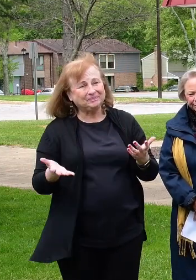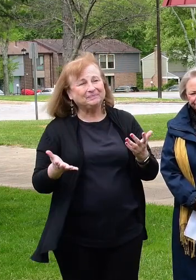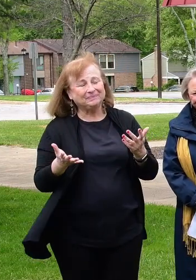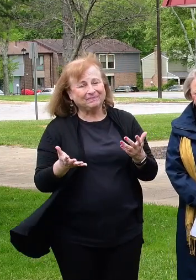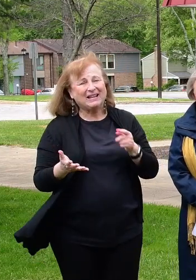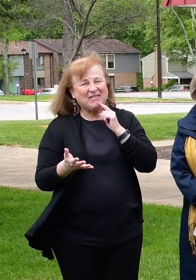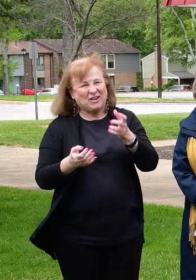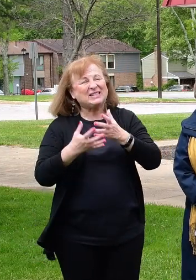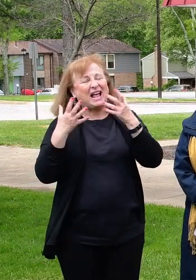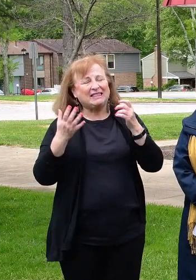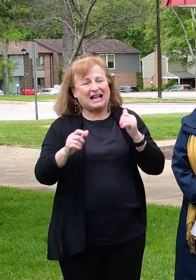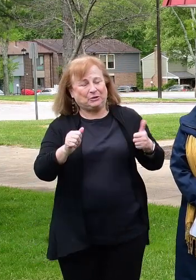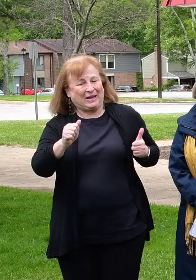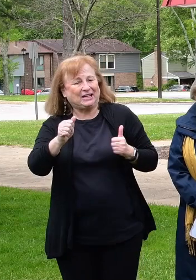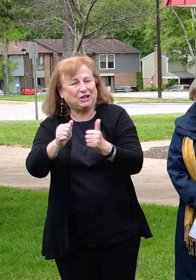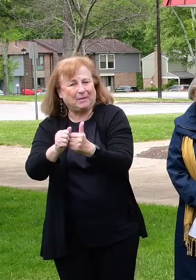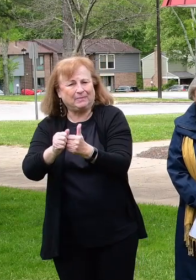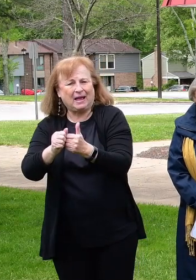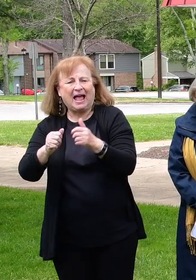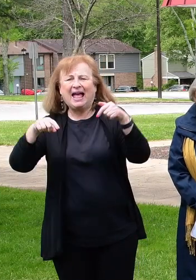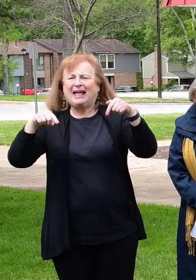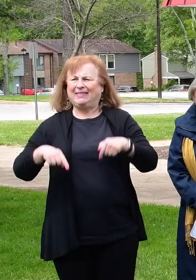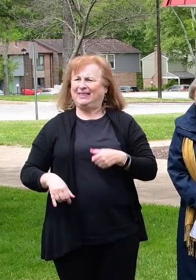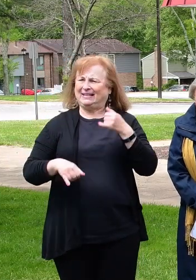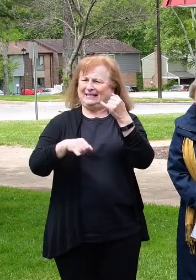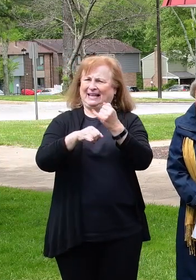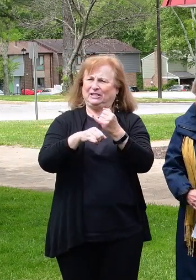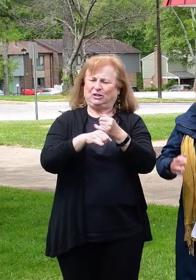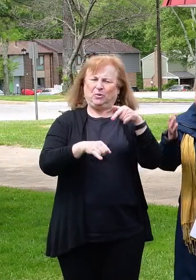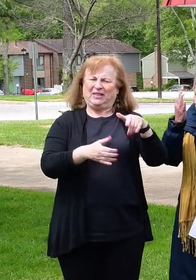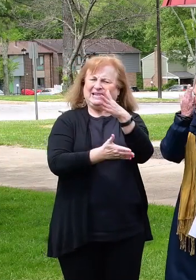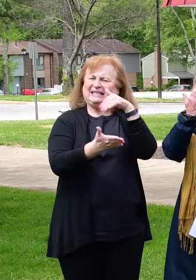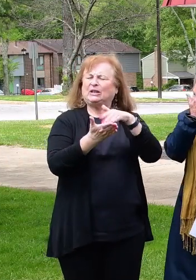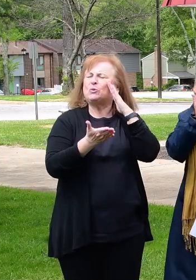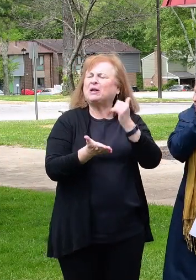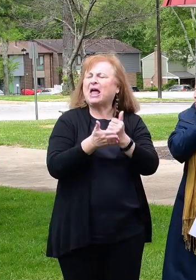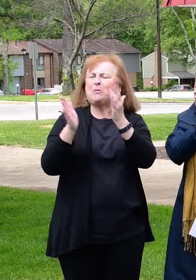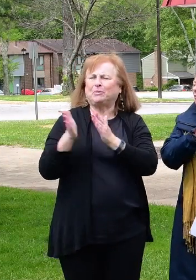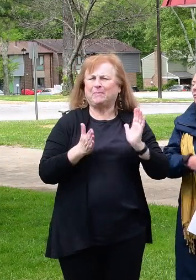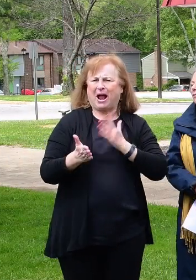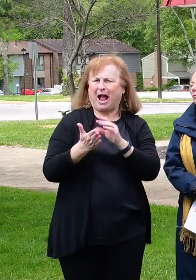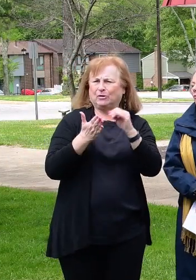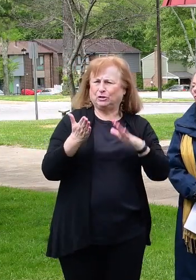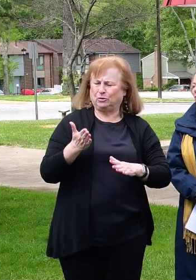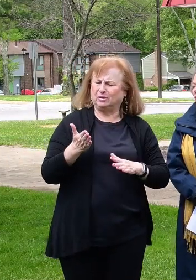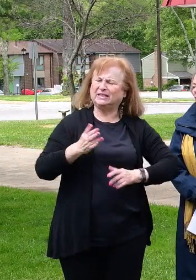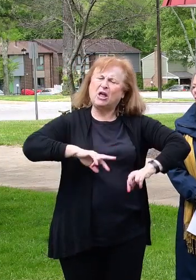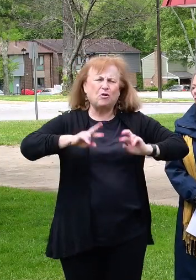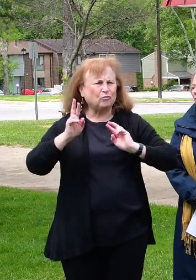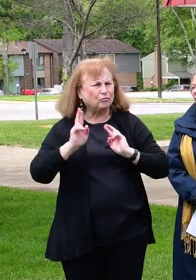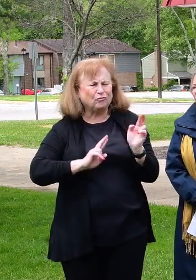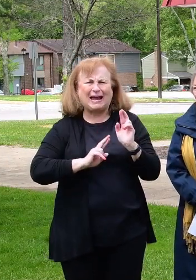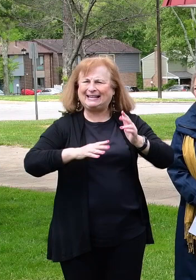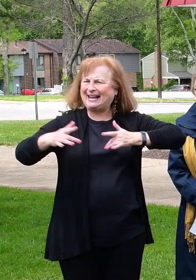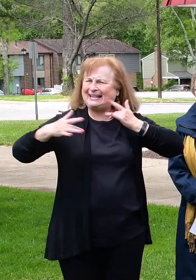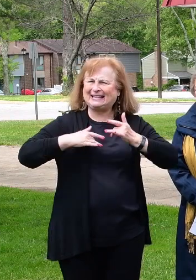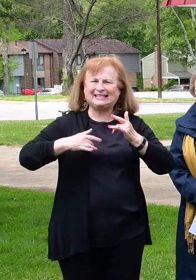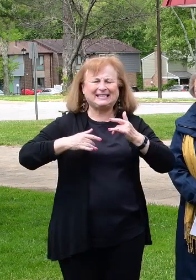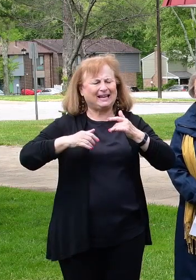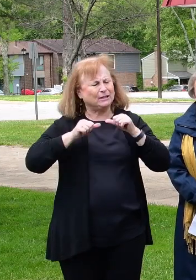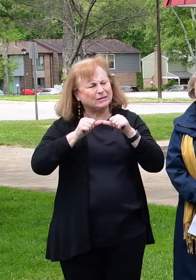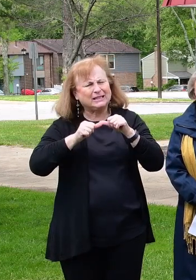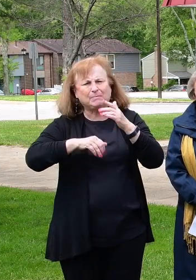So there's a lot to catch up on. And this institute, this center, will help prepare our students so that they are ready and excited to